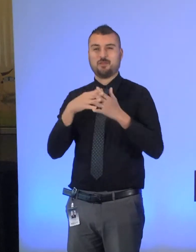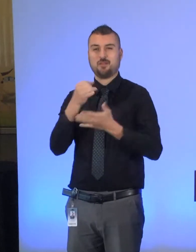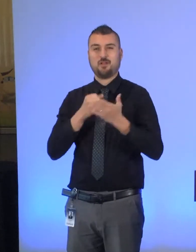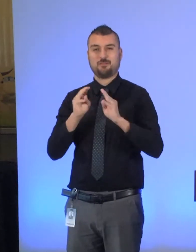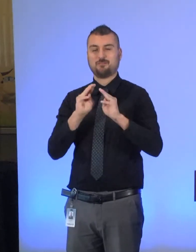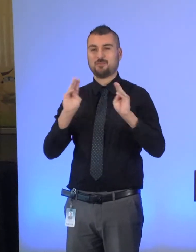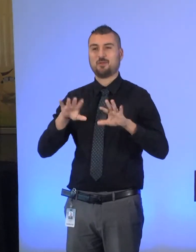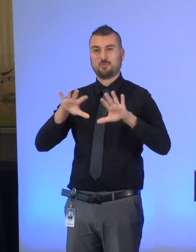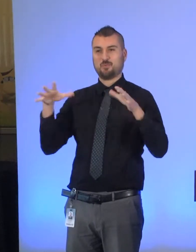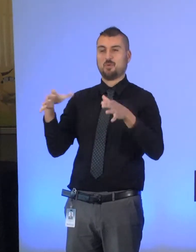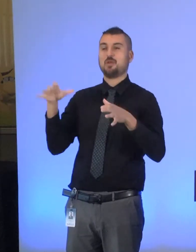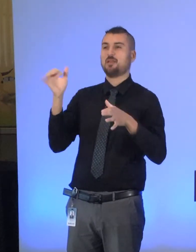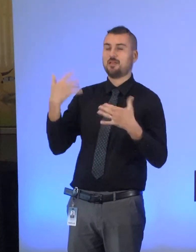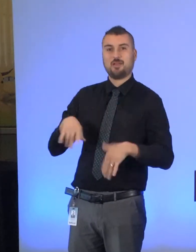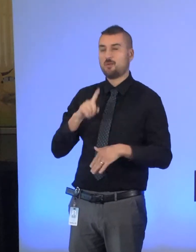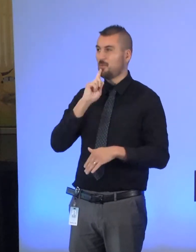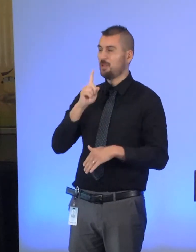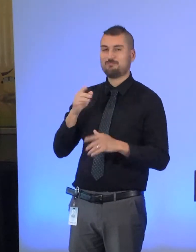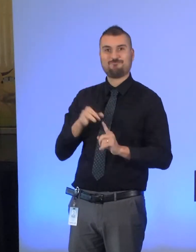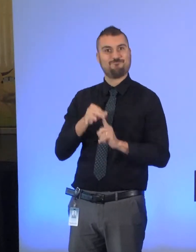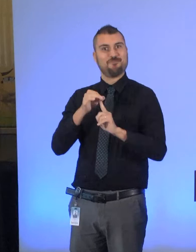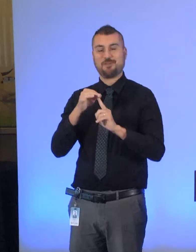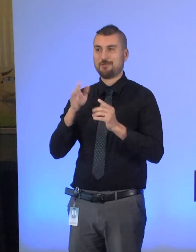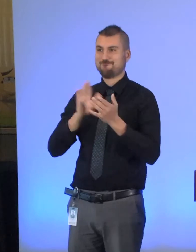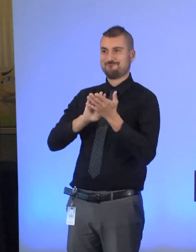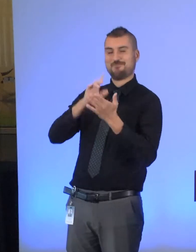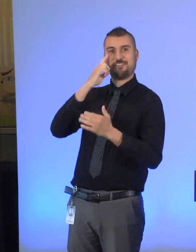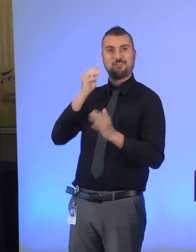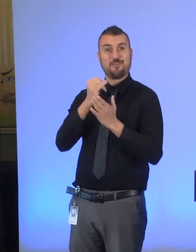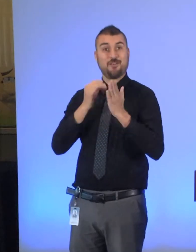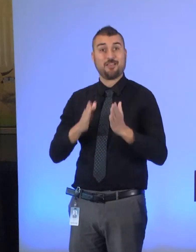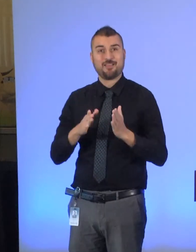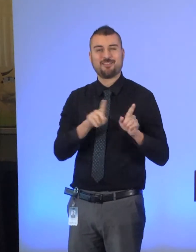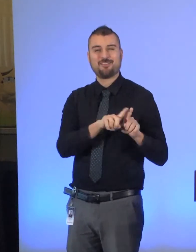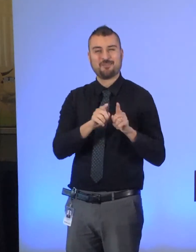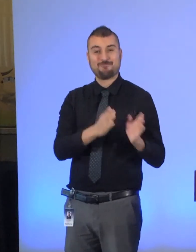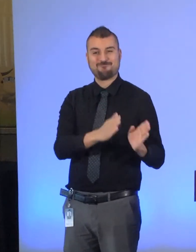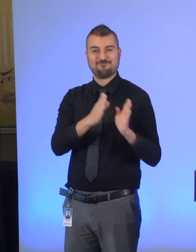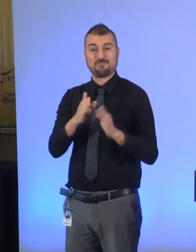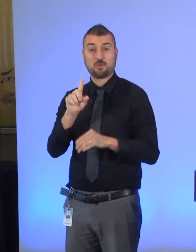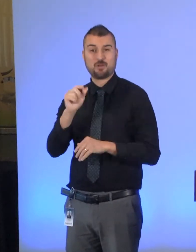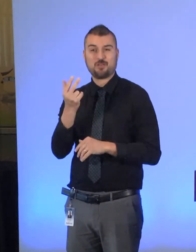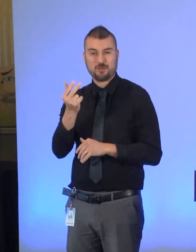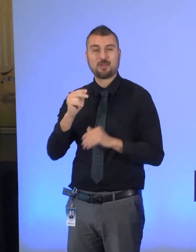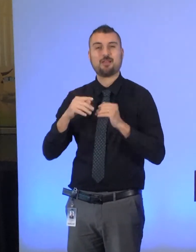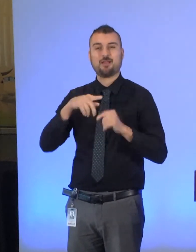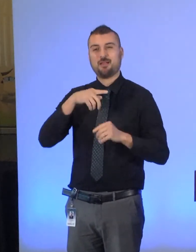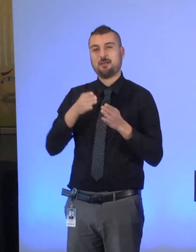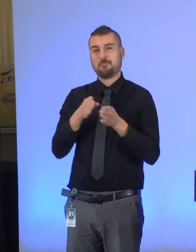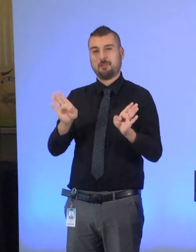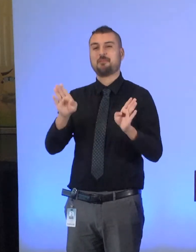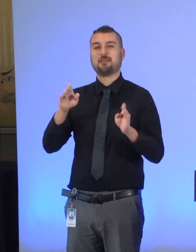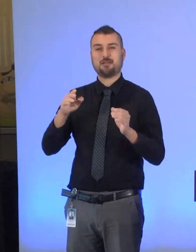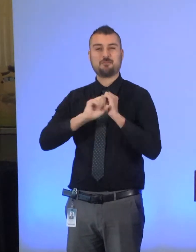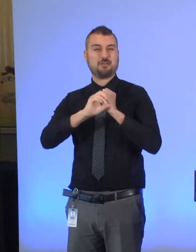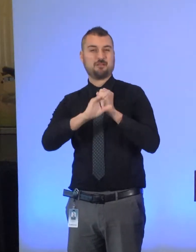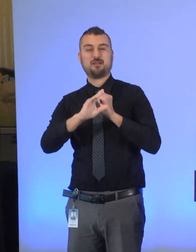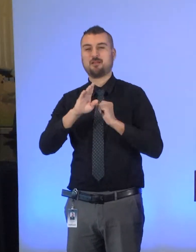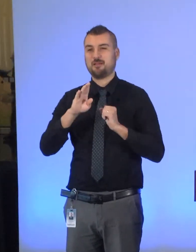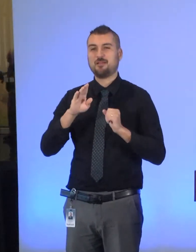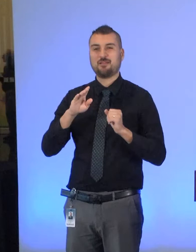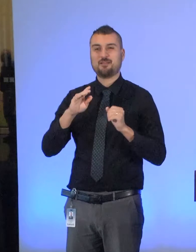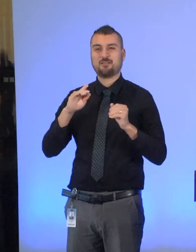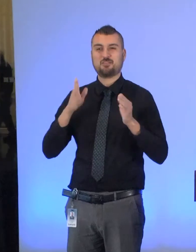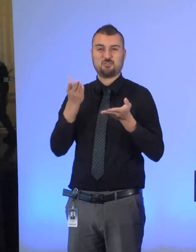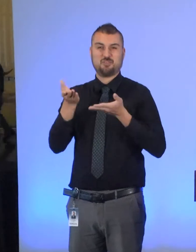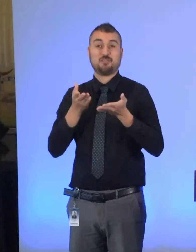big deal for an artist. And in 2013, Public Broadcasting Service, they have a program